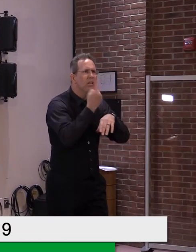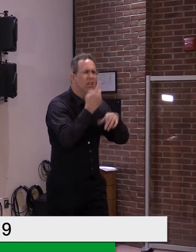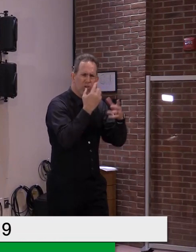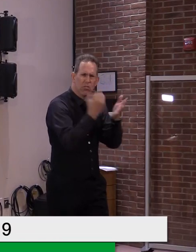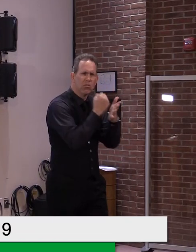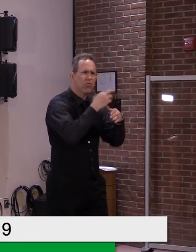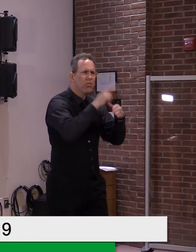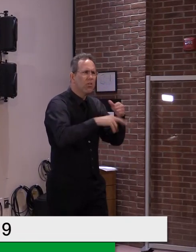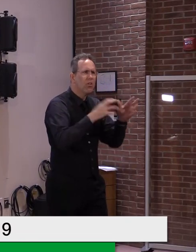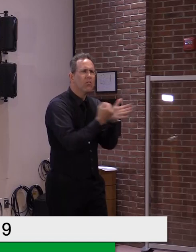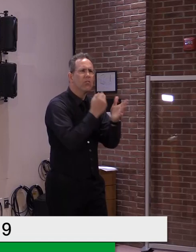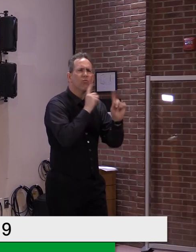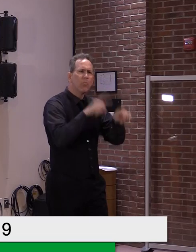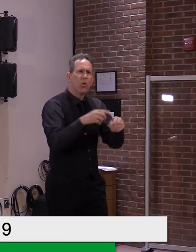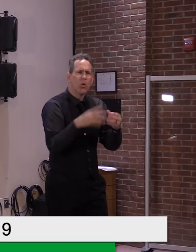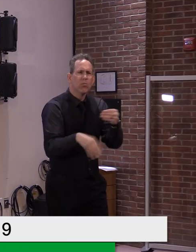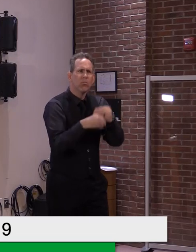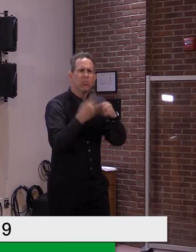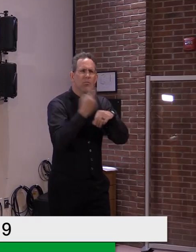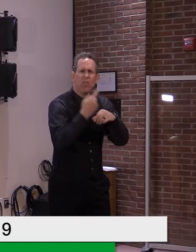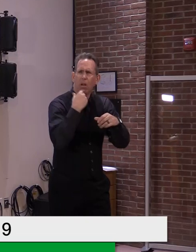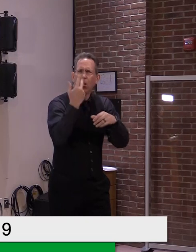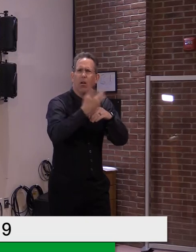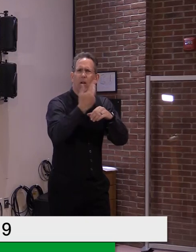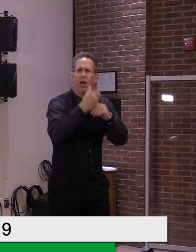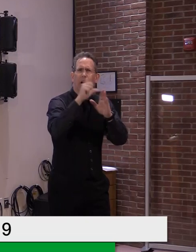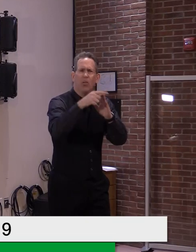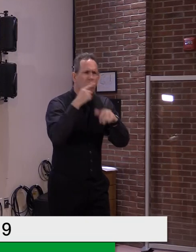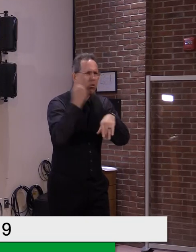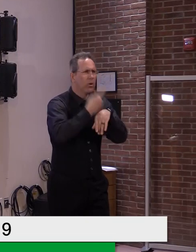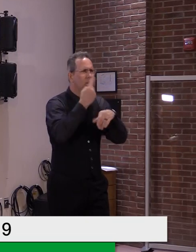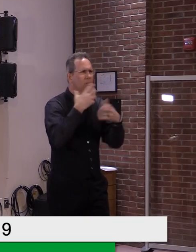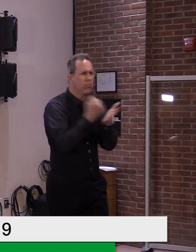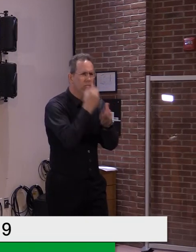isn't the public being notified same day or at least the next day?